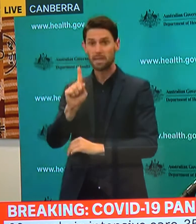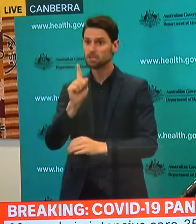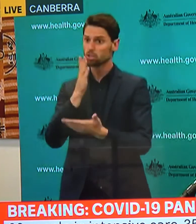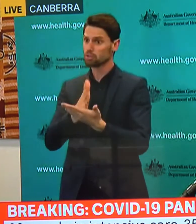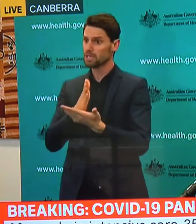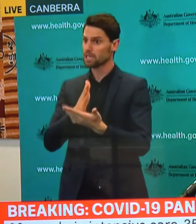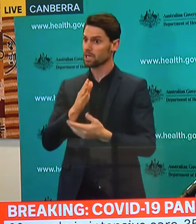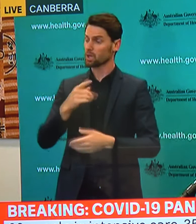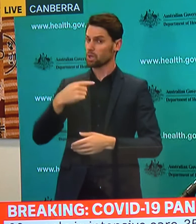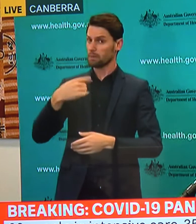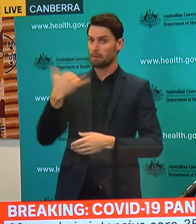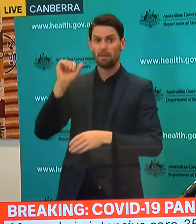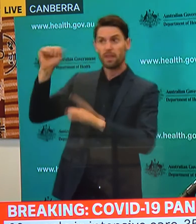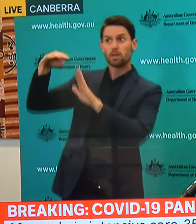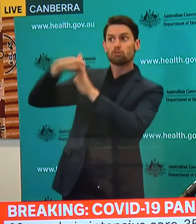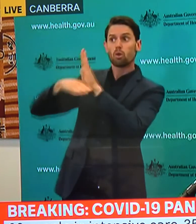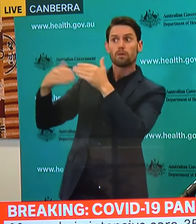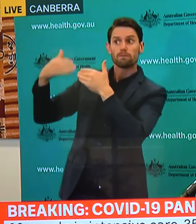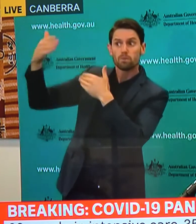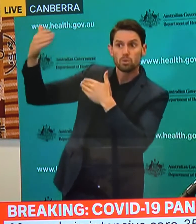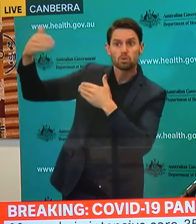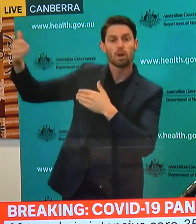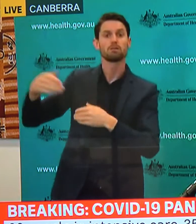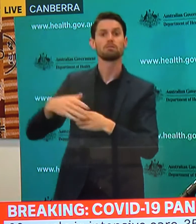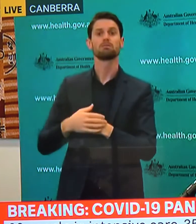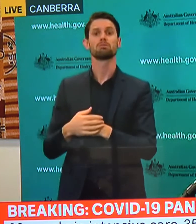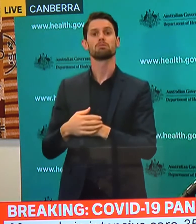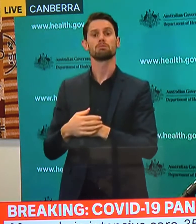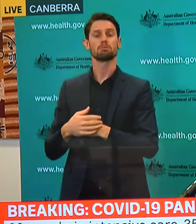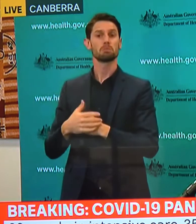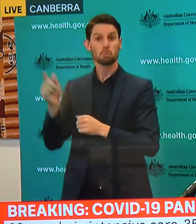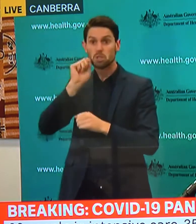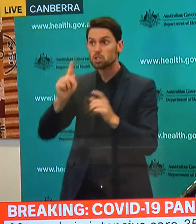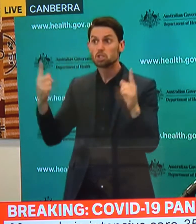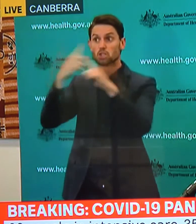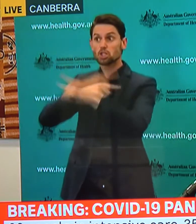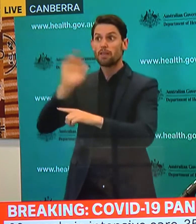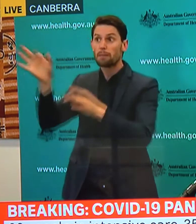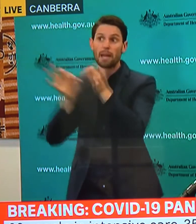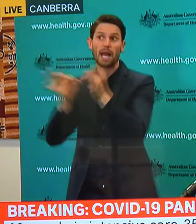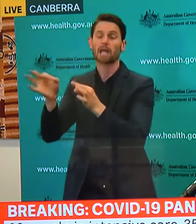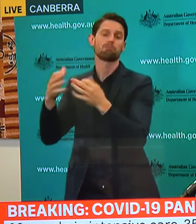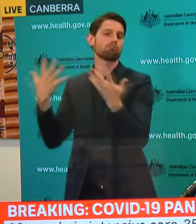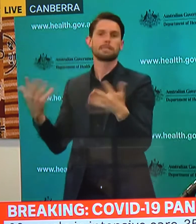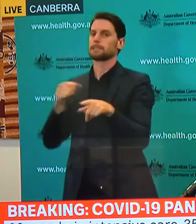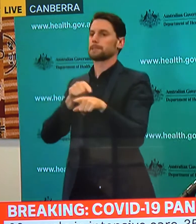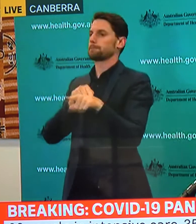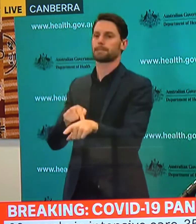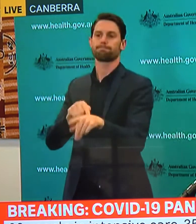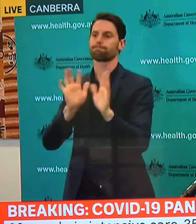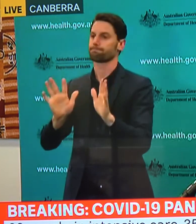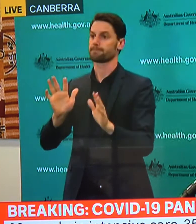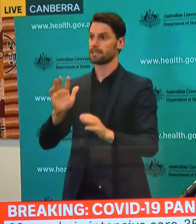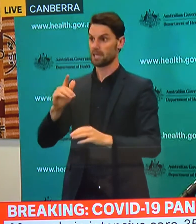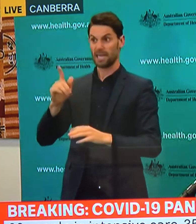that we were looking at in relation to putting the brake on, as it were. So how prepared are we